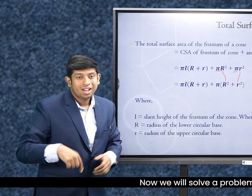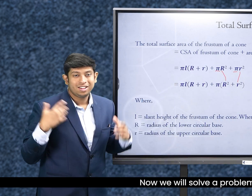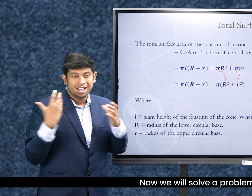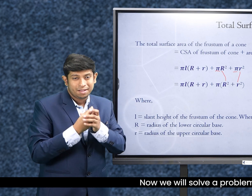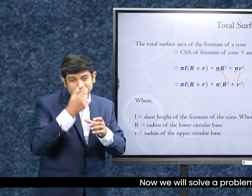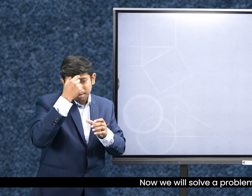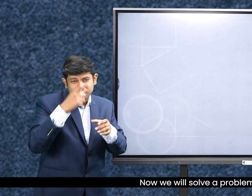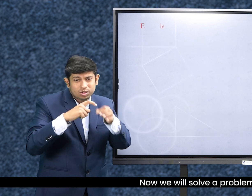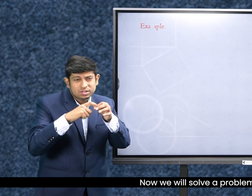Now we will solve a problem.